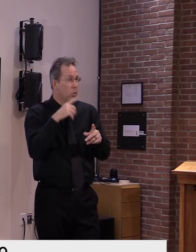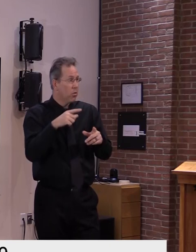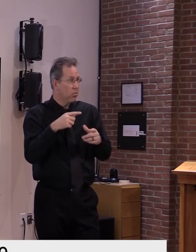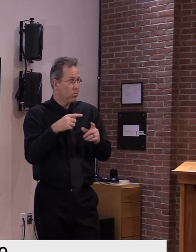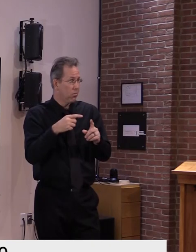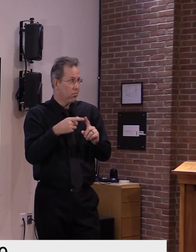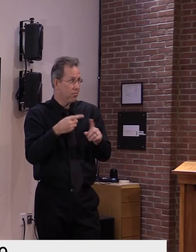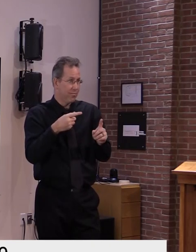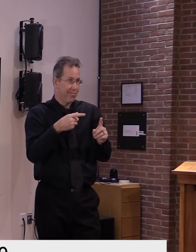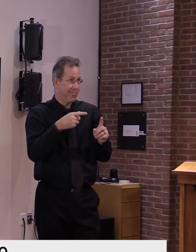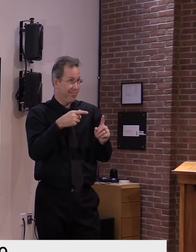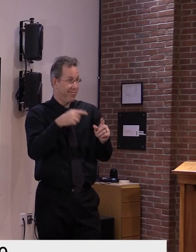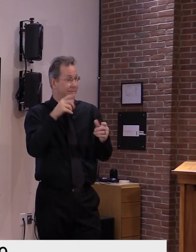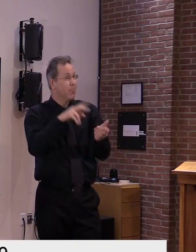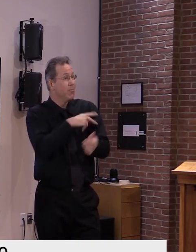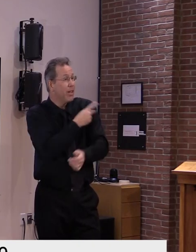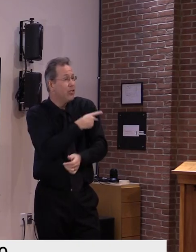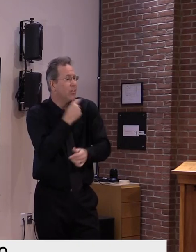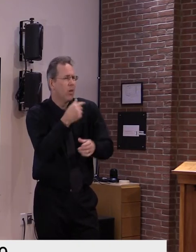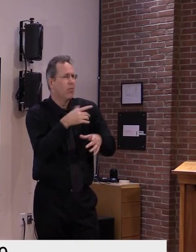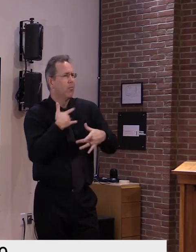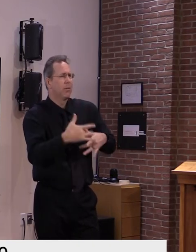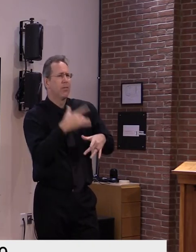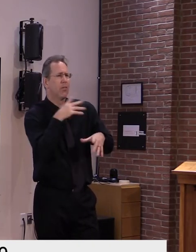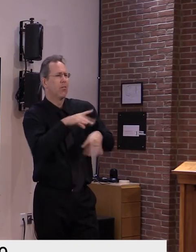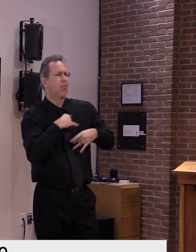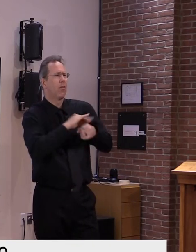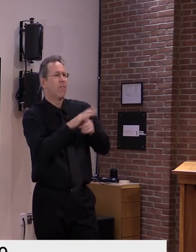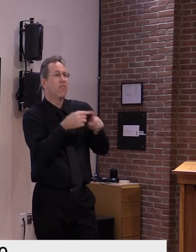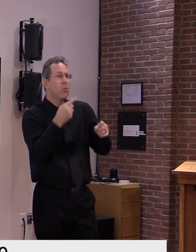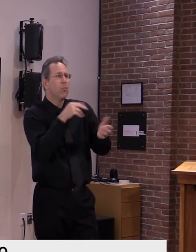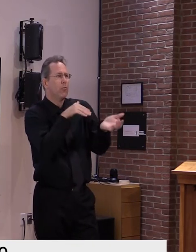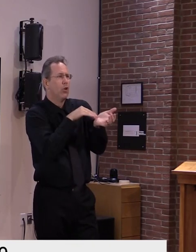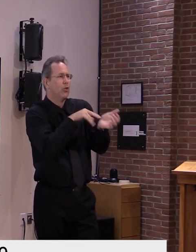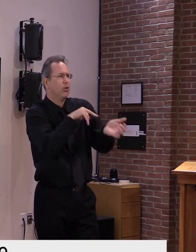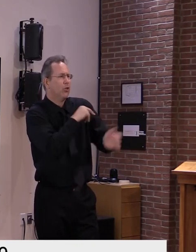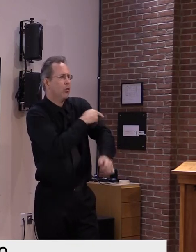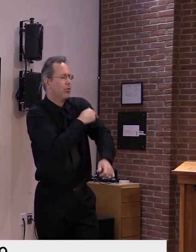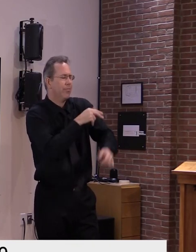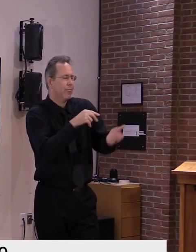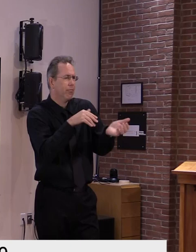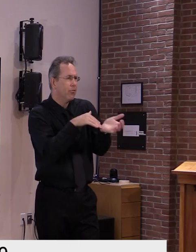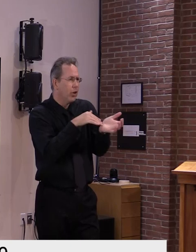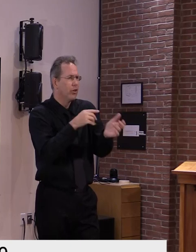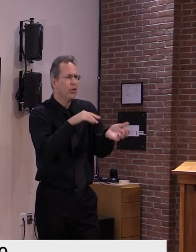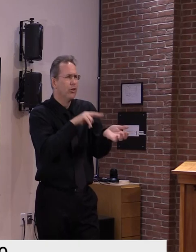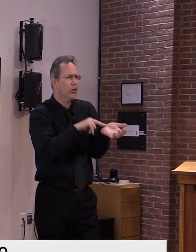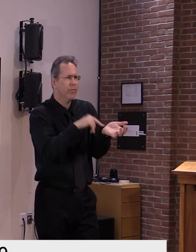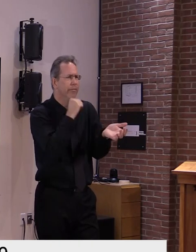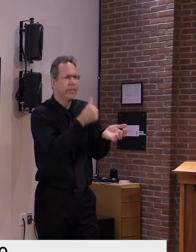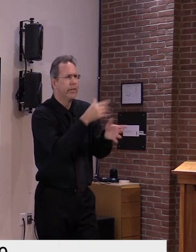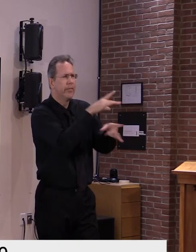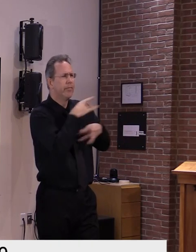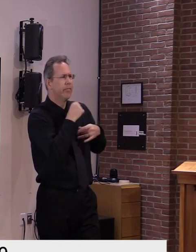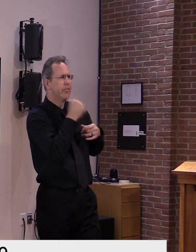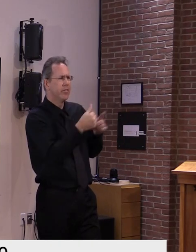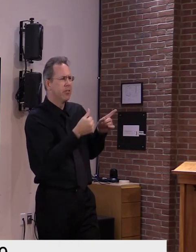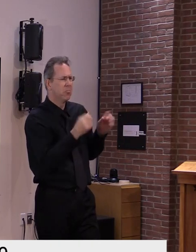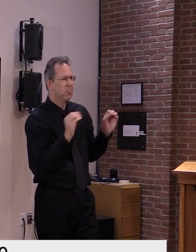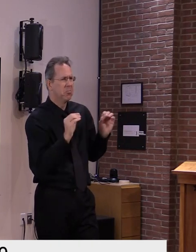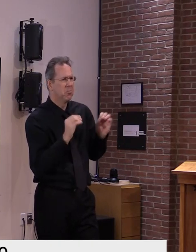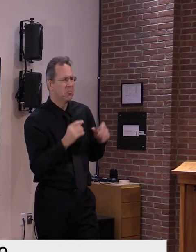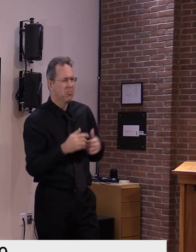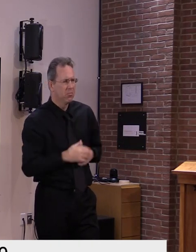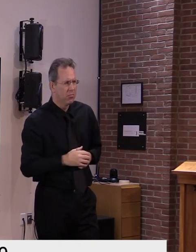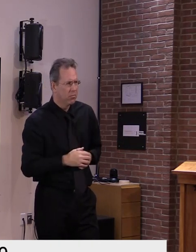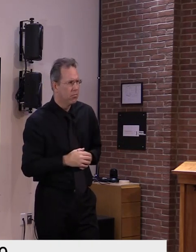people who are patients of those facilities or visiting as outpatients. We may have a staff member here, a staff